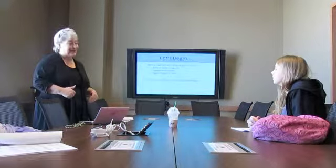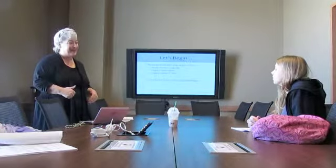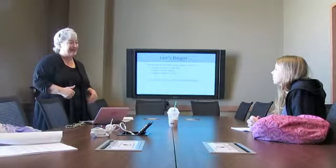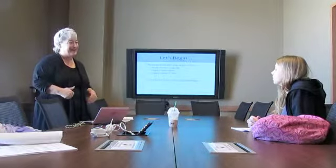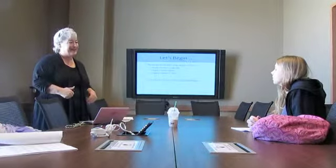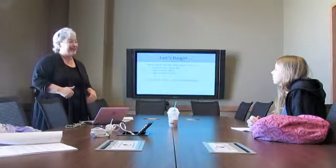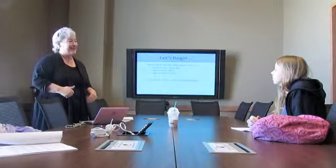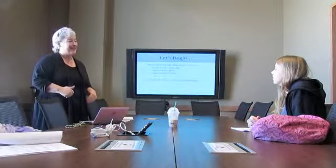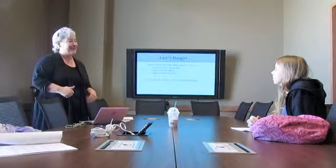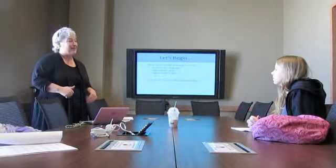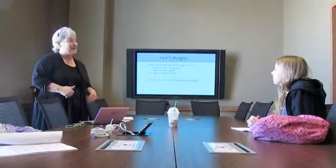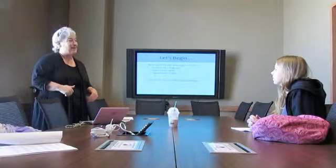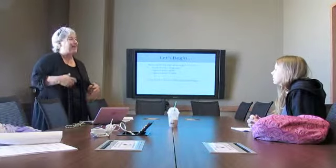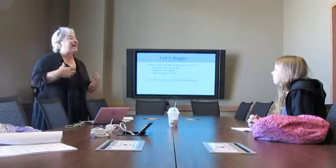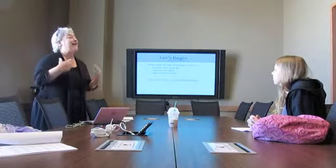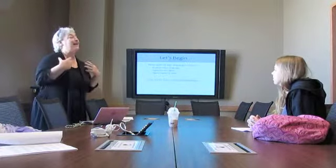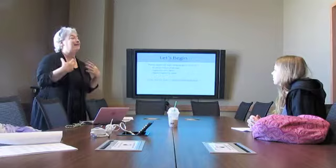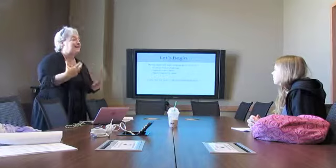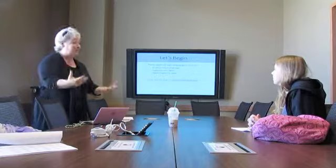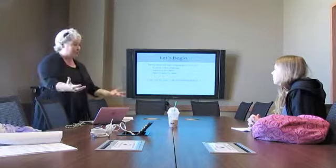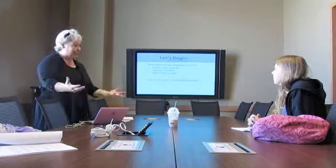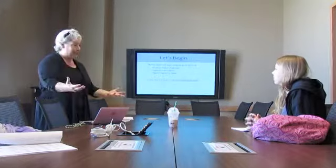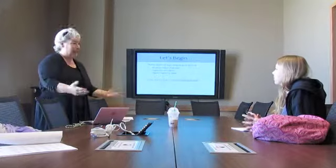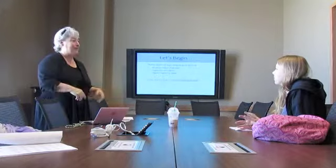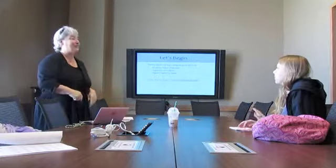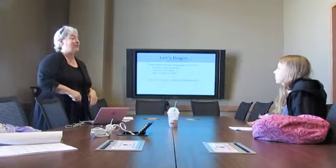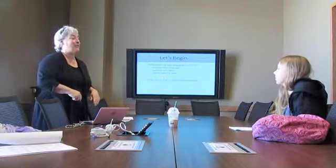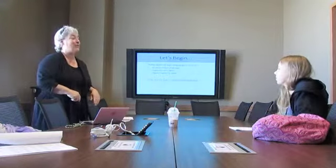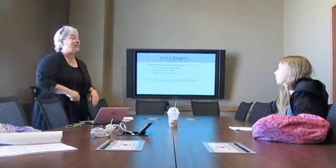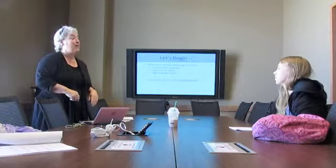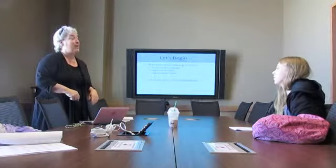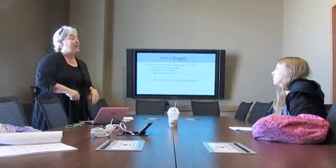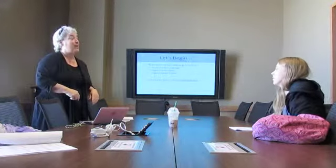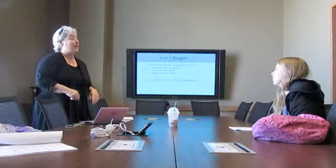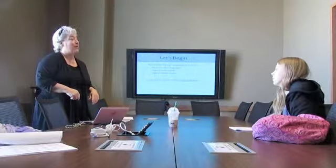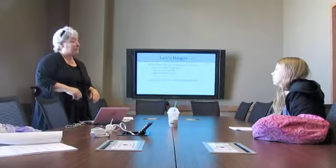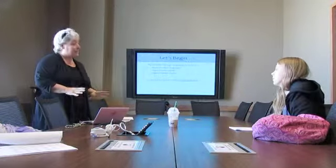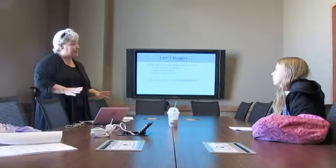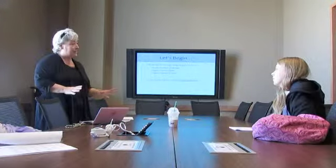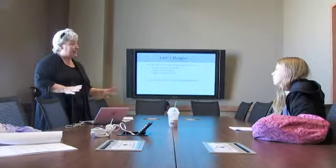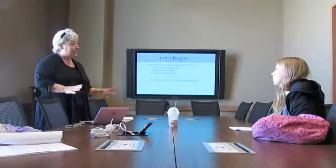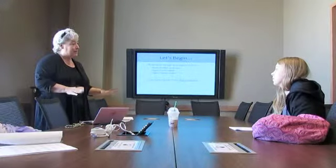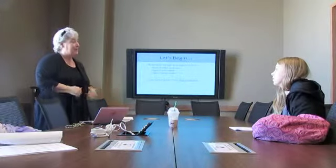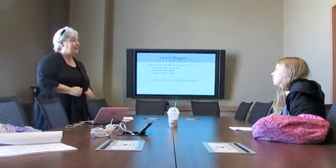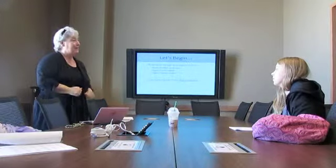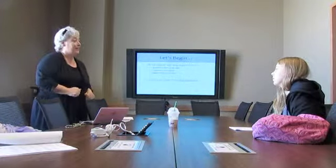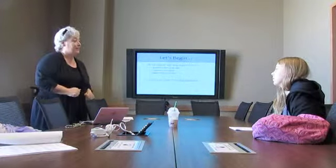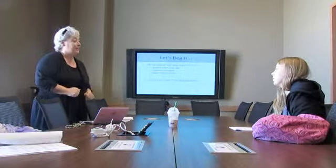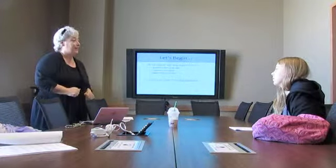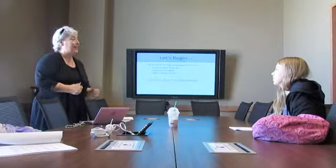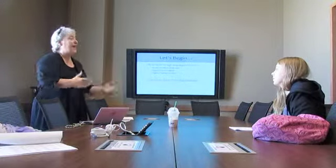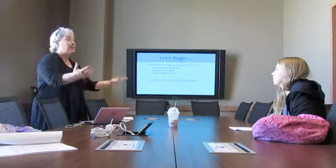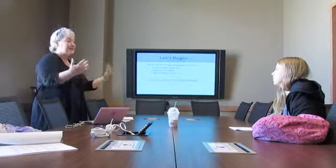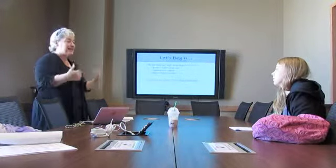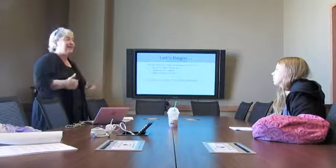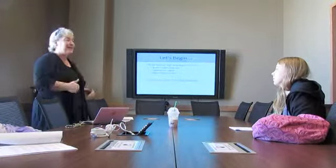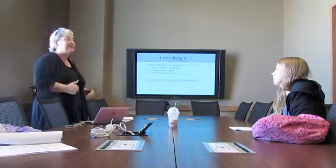want, but they can't communicate. So when we teach sign language, it gives them